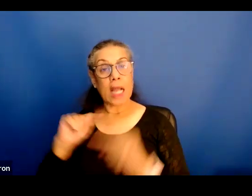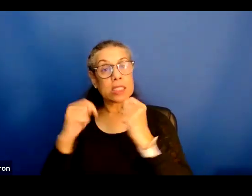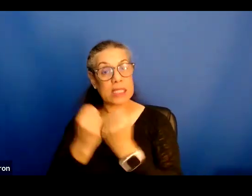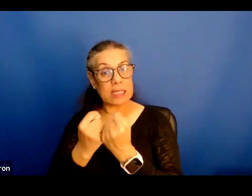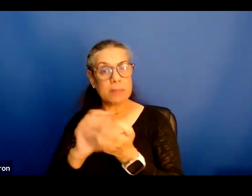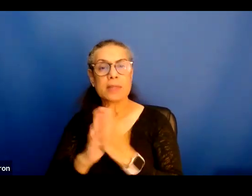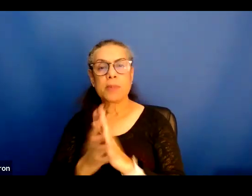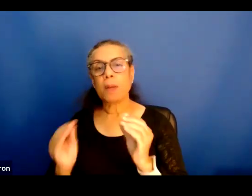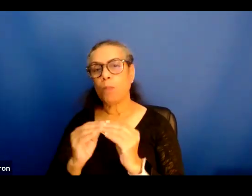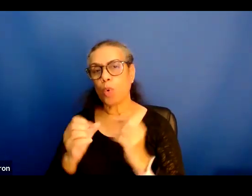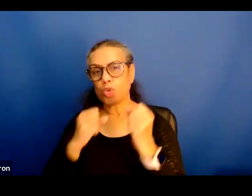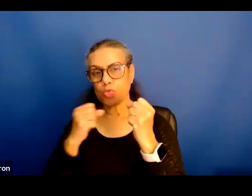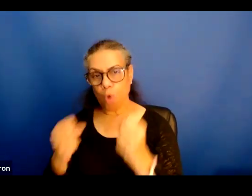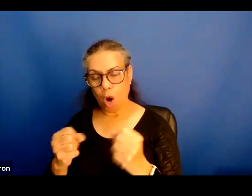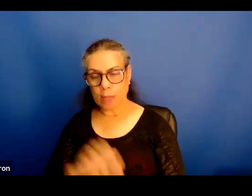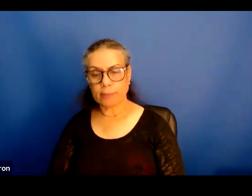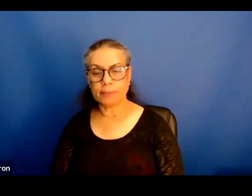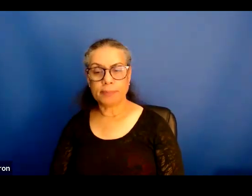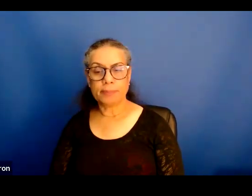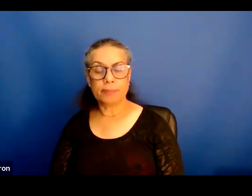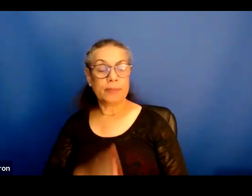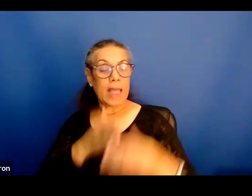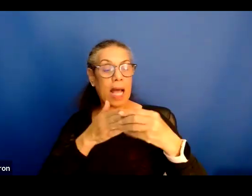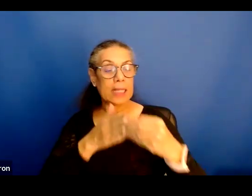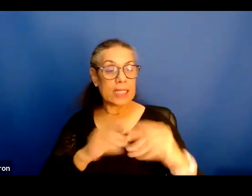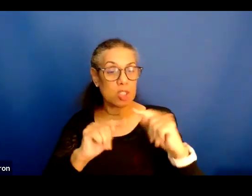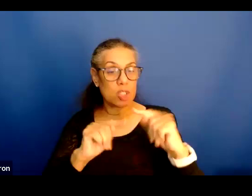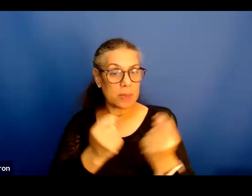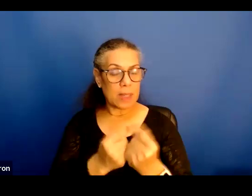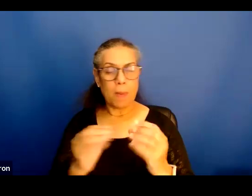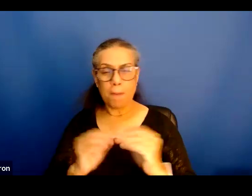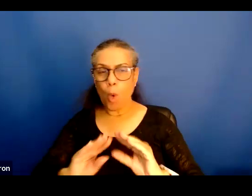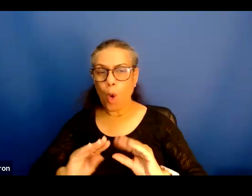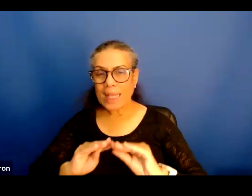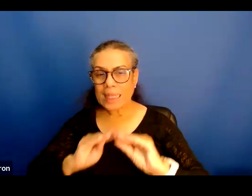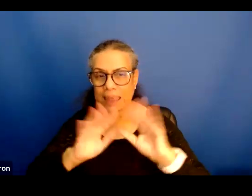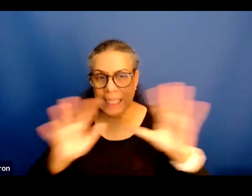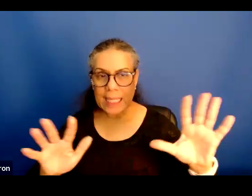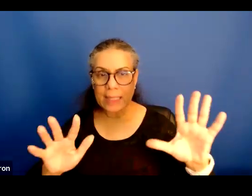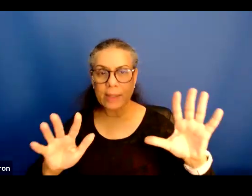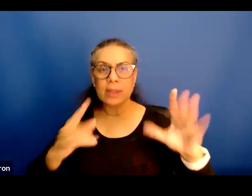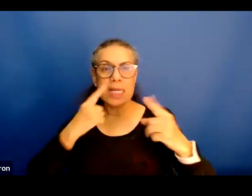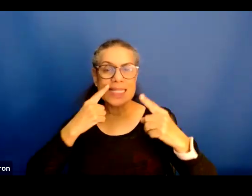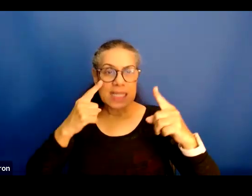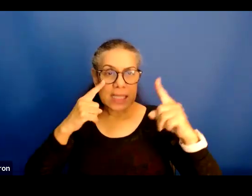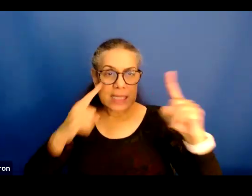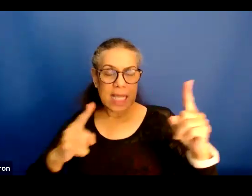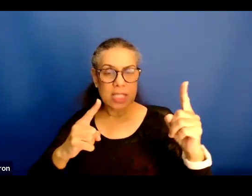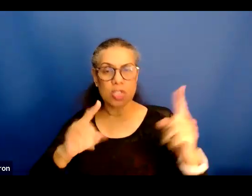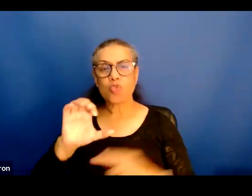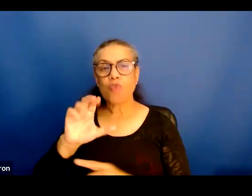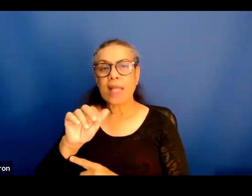structures. Our instructional leadership team has narrowed our focus on clear instructional success criteria for Tier